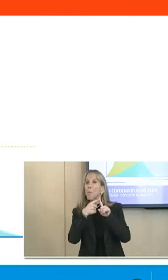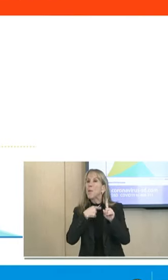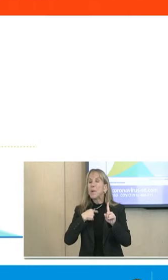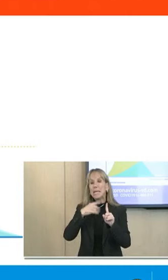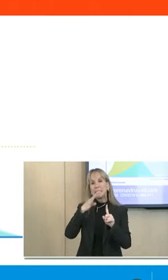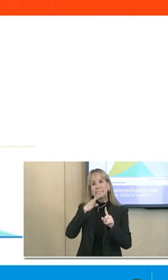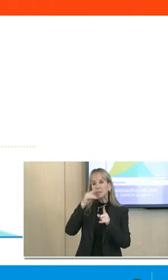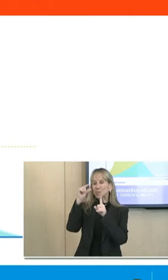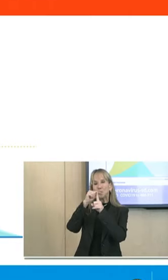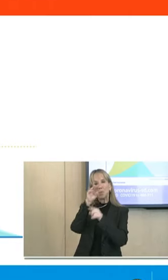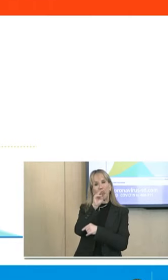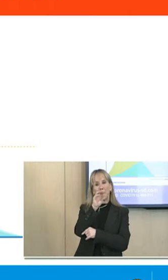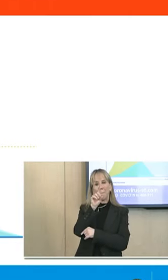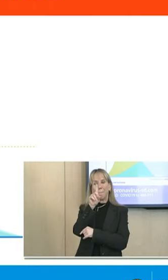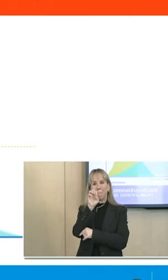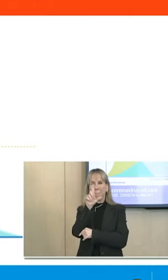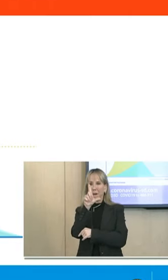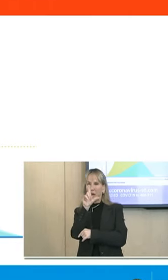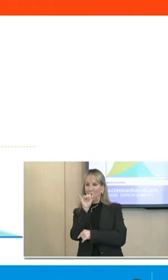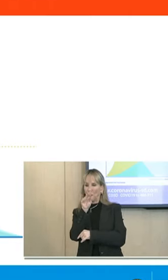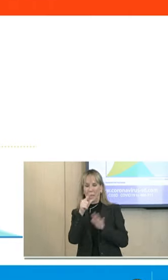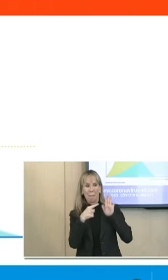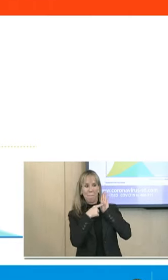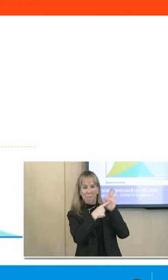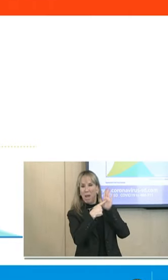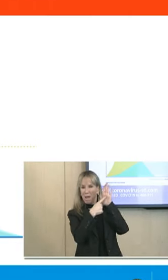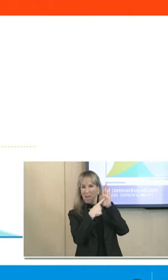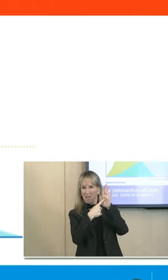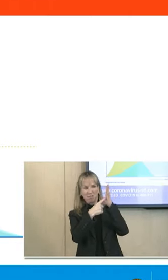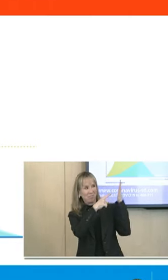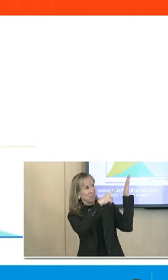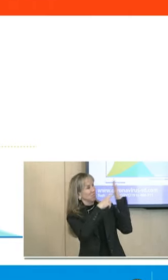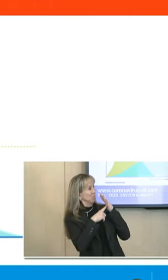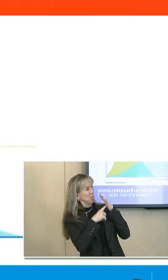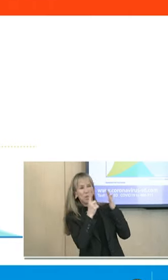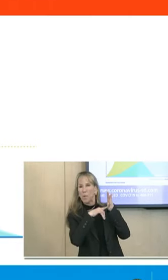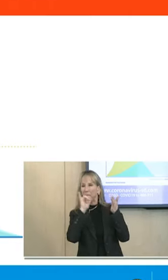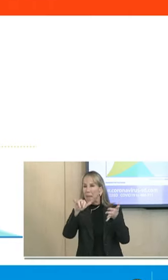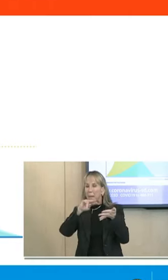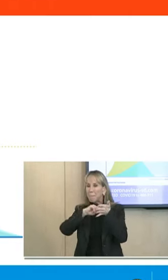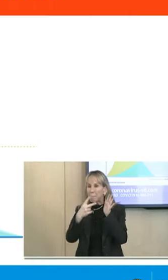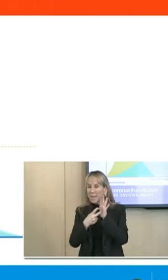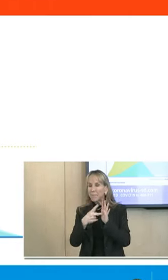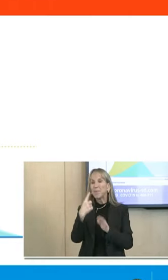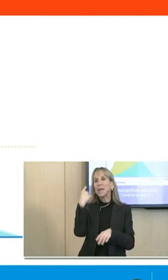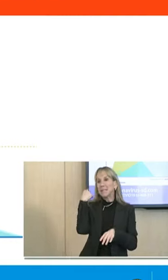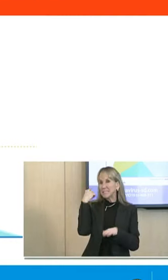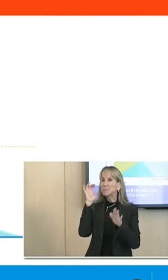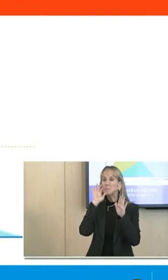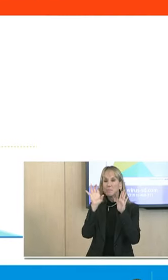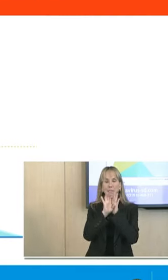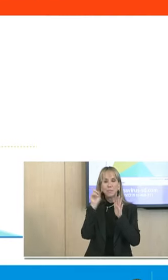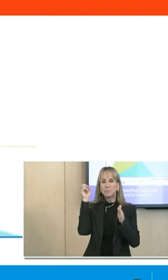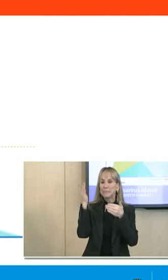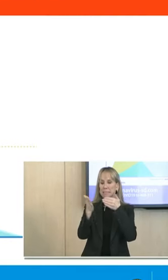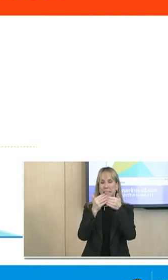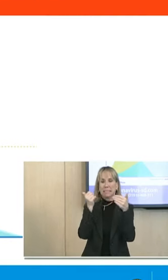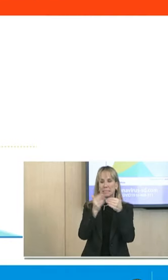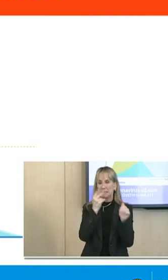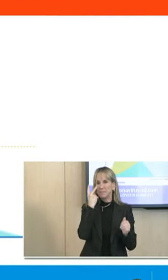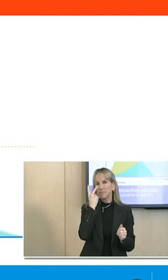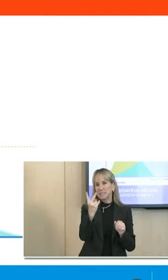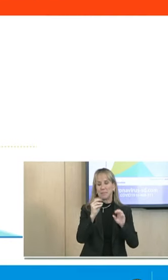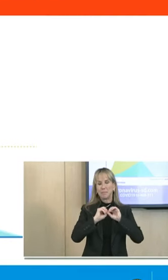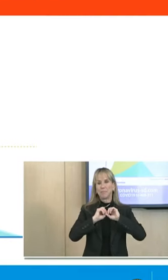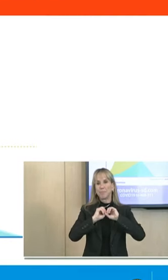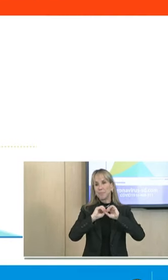we talk about modeling what exactly it involves. And this graphic is a very simplified